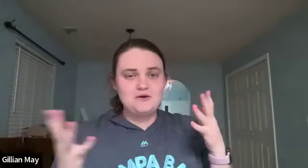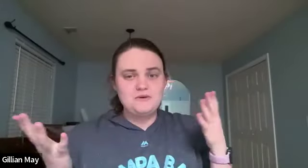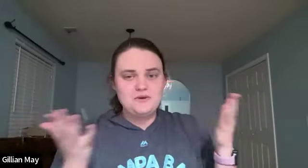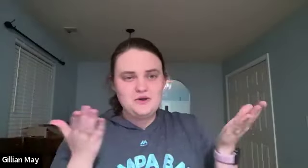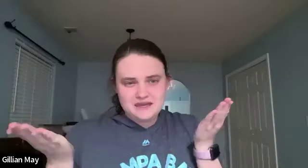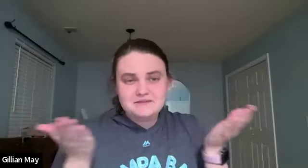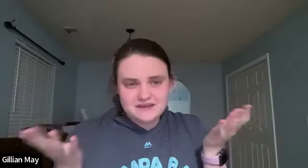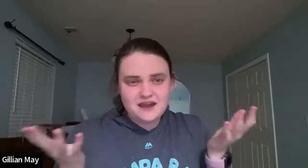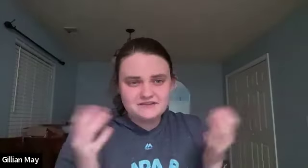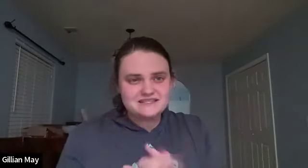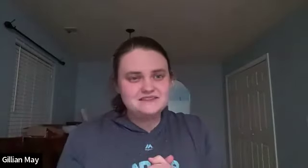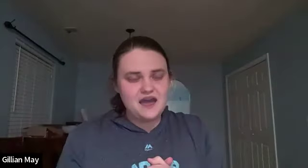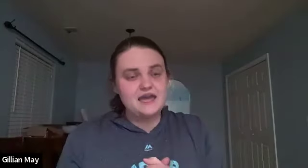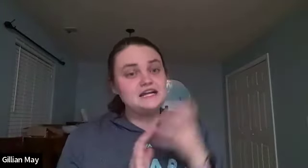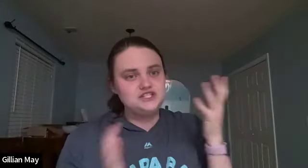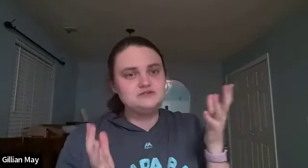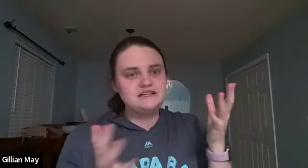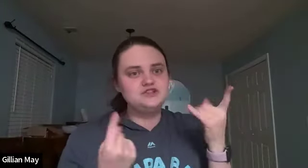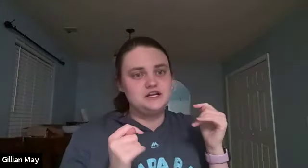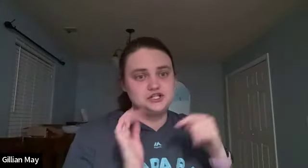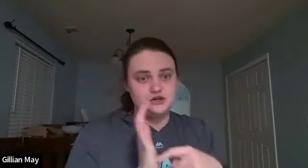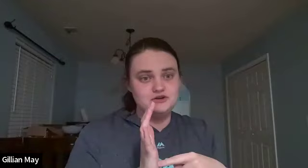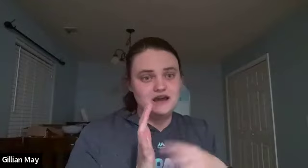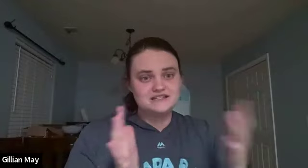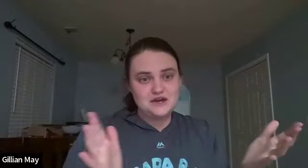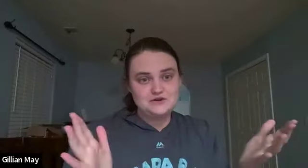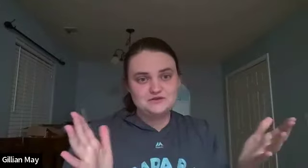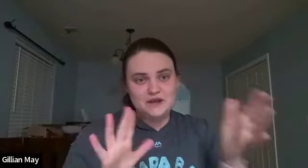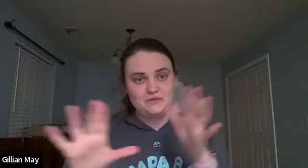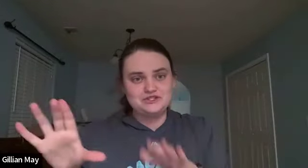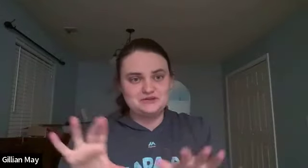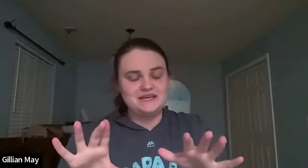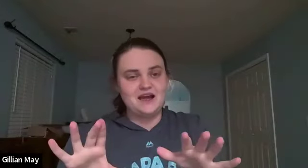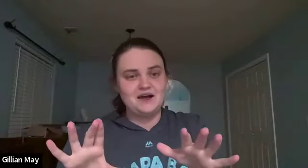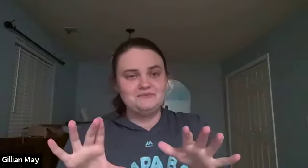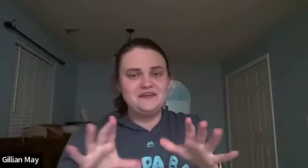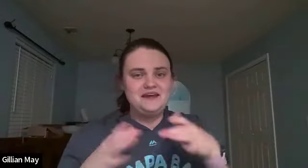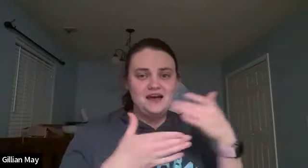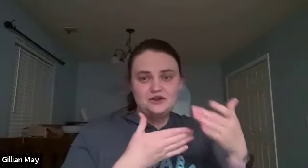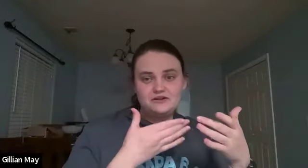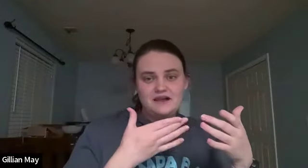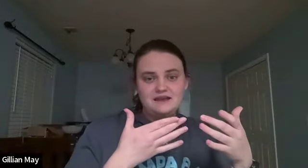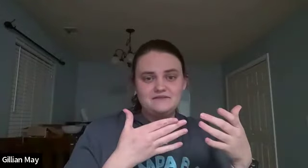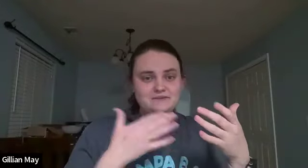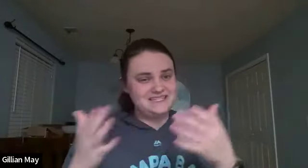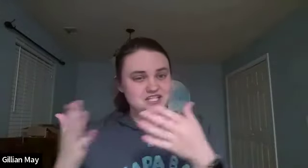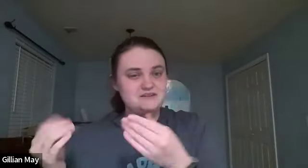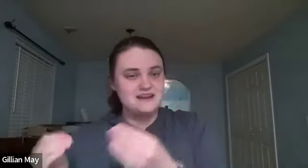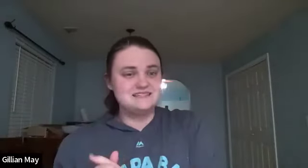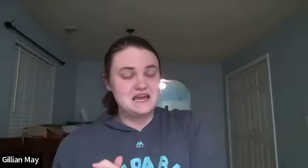So it can be kind of things like that. And I do like to try to show you guys those when we're doing other, like if I'm teaching you guys a sign, I